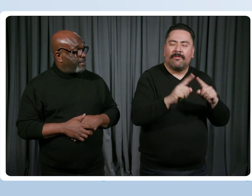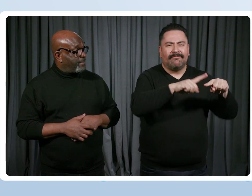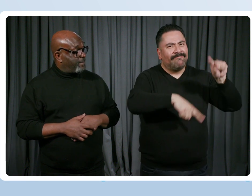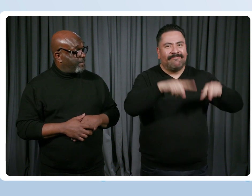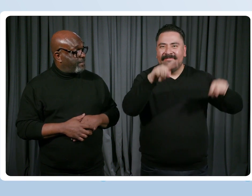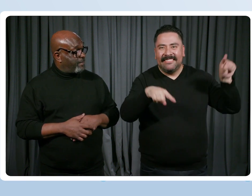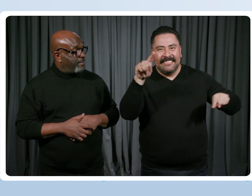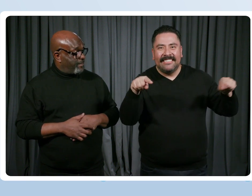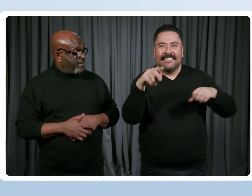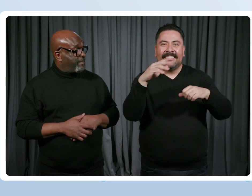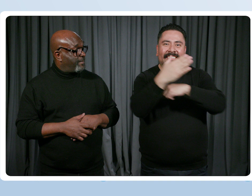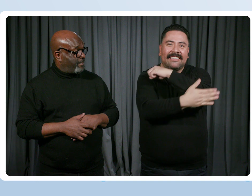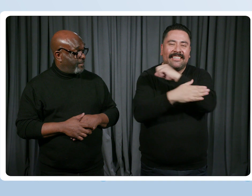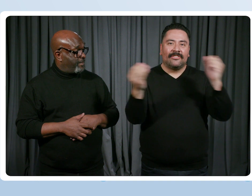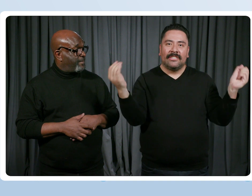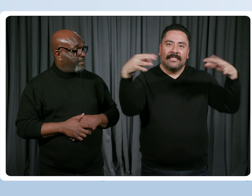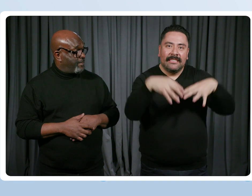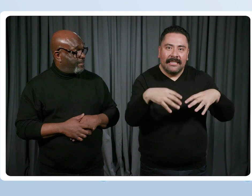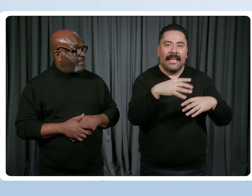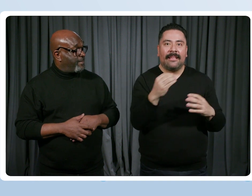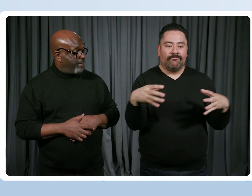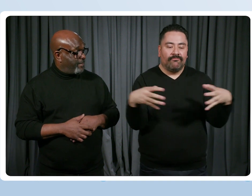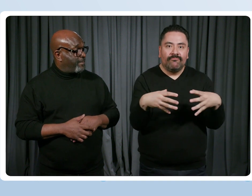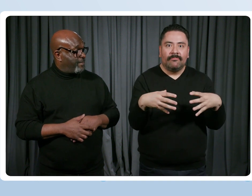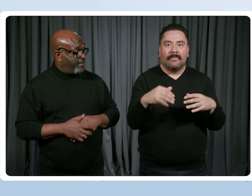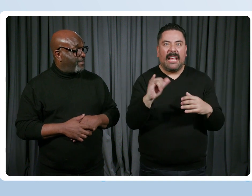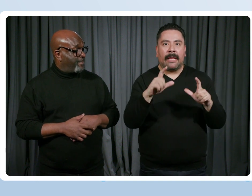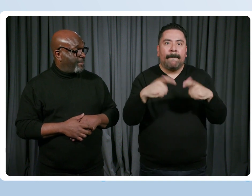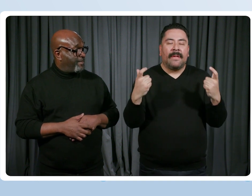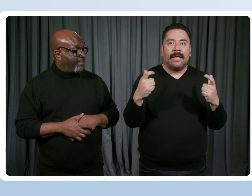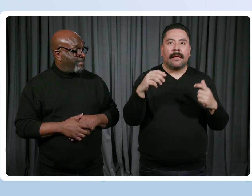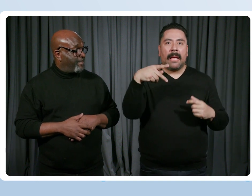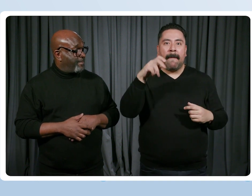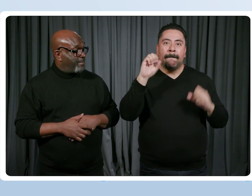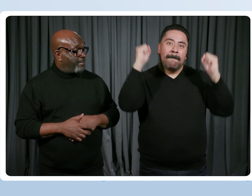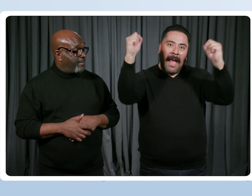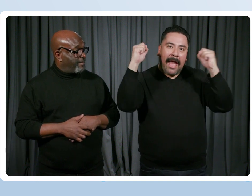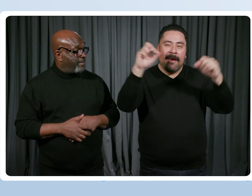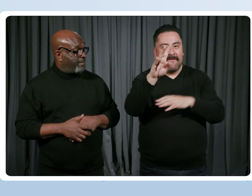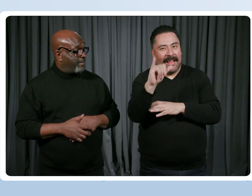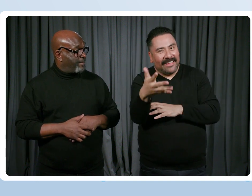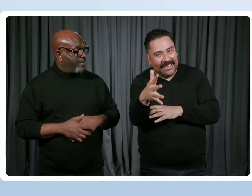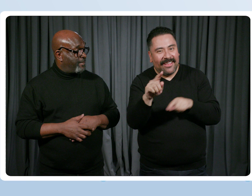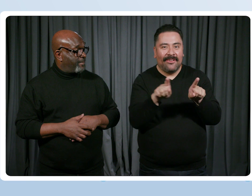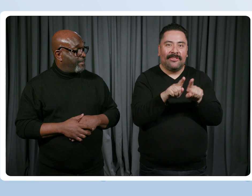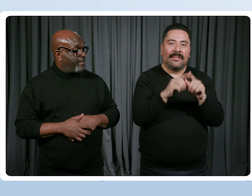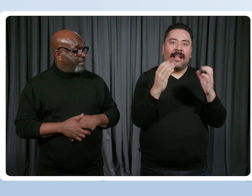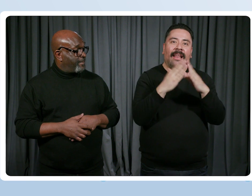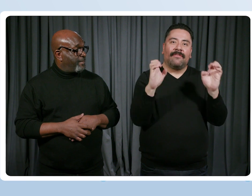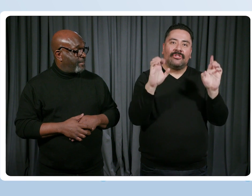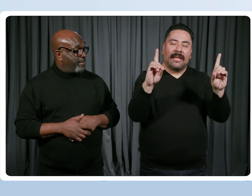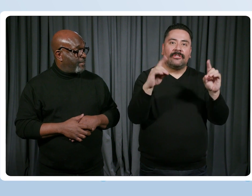across the nation, and they get together, and it's like a big pep rally in a lot of ways, but also a lot of educational